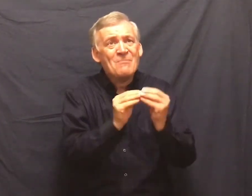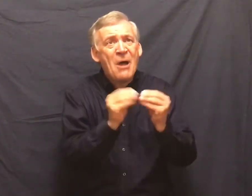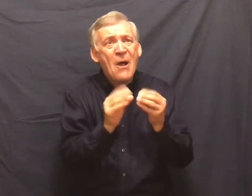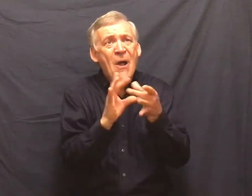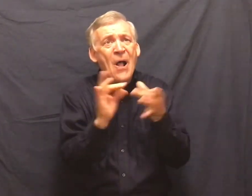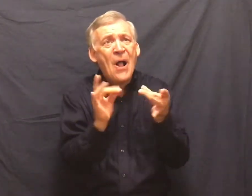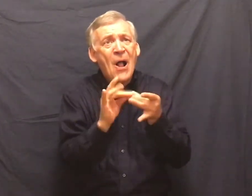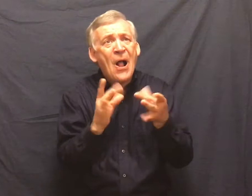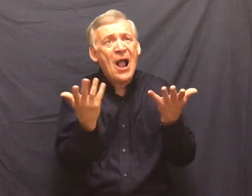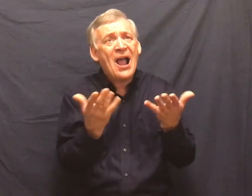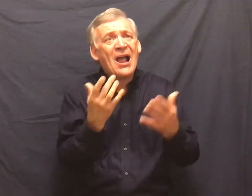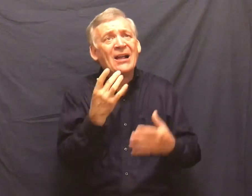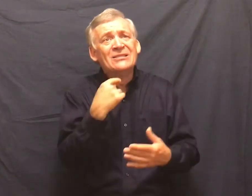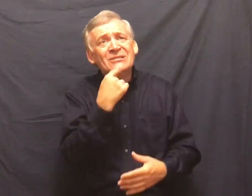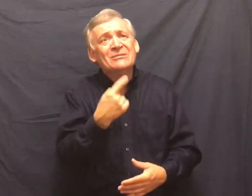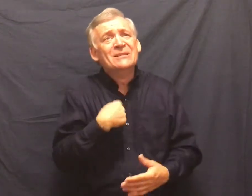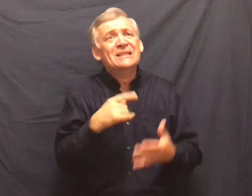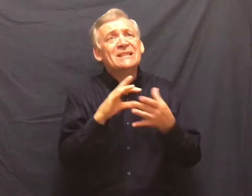"How it's gonna be?